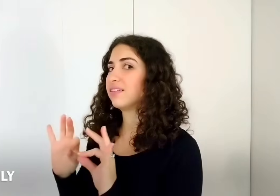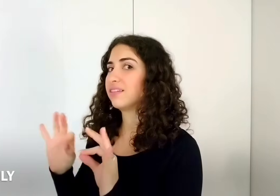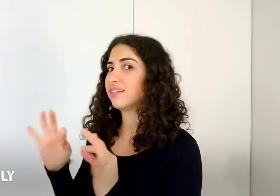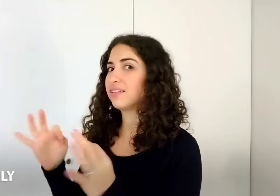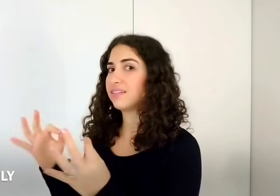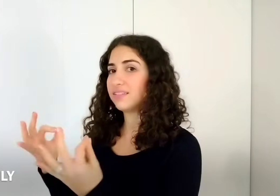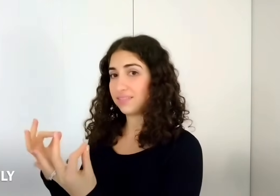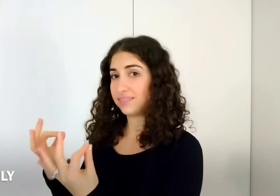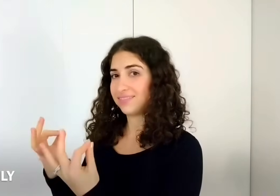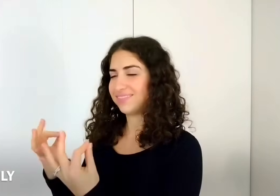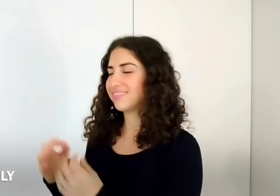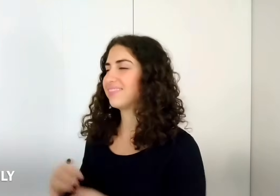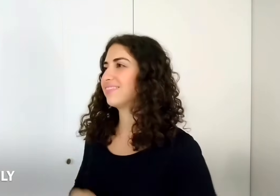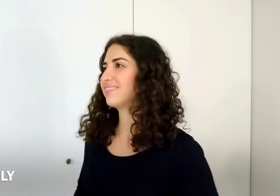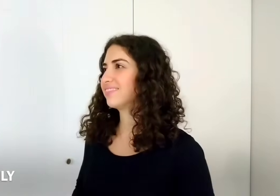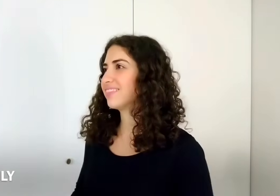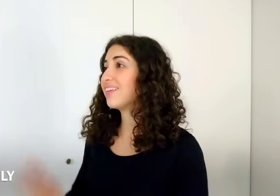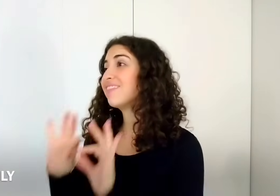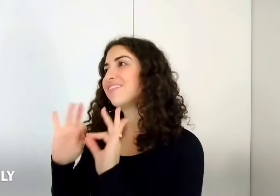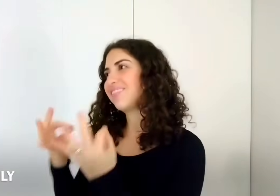F hand shape in a circle. Family.